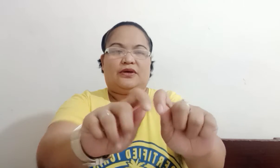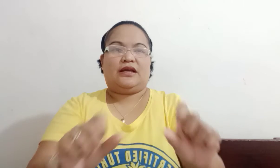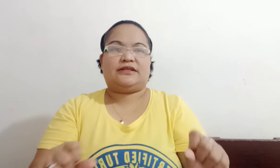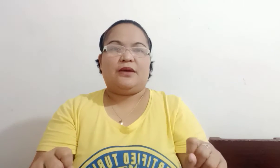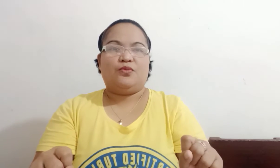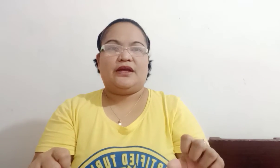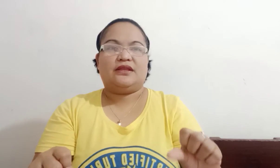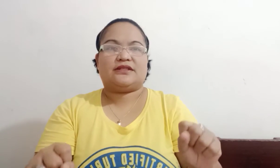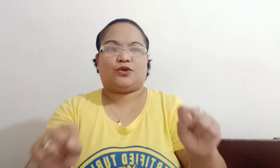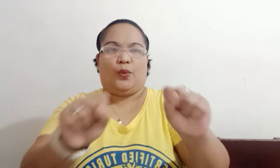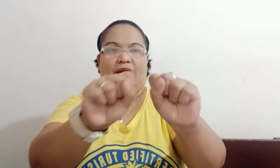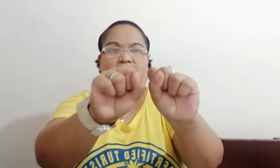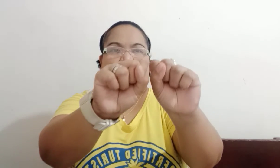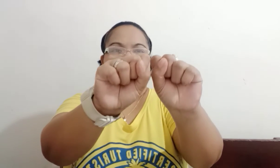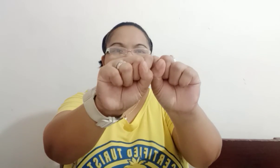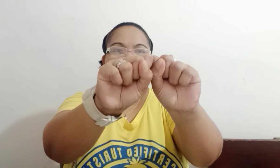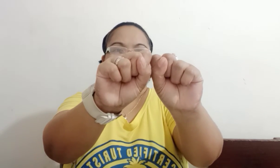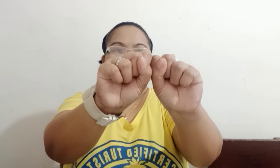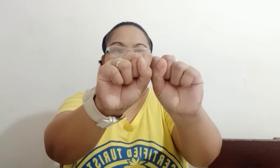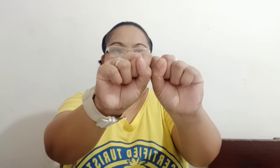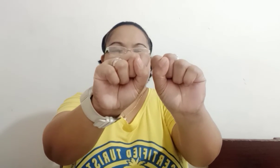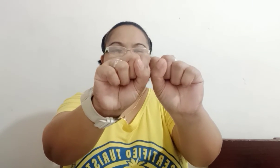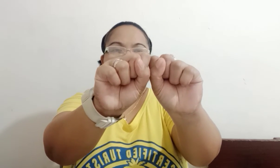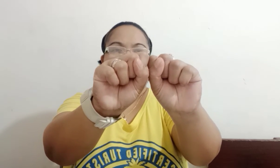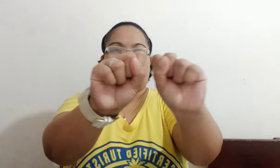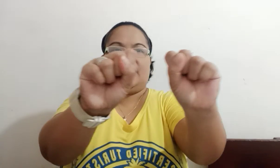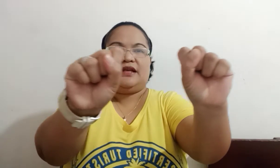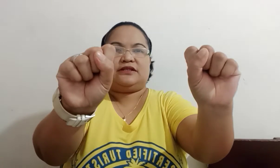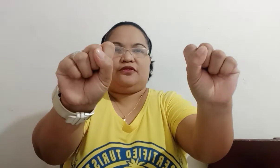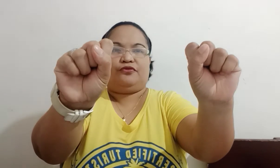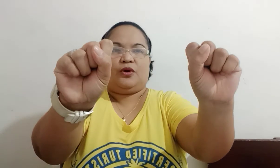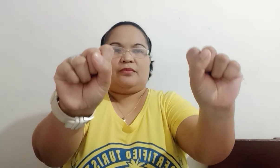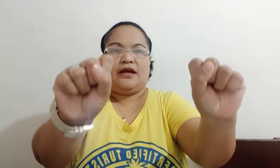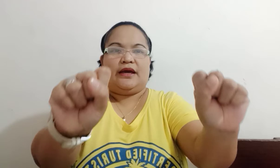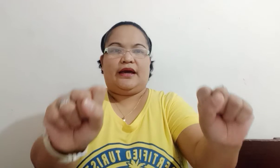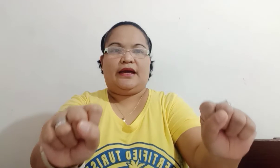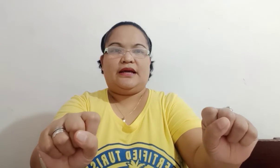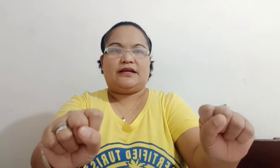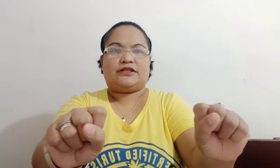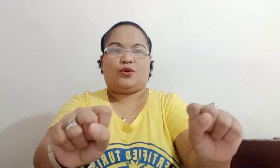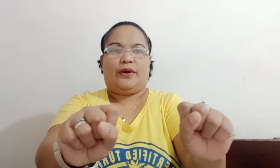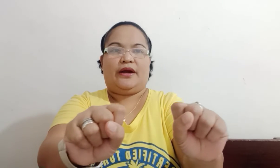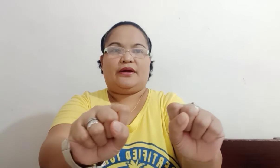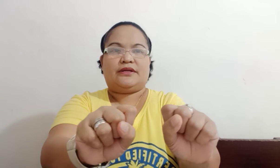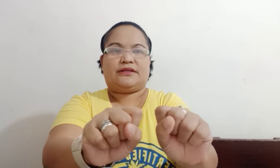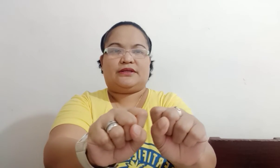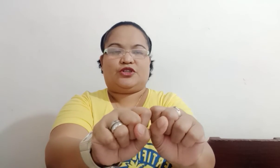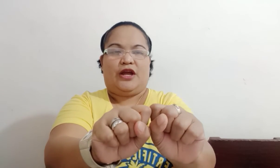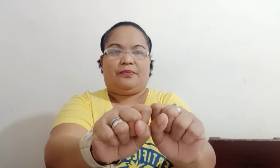Okay, same with square. Square is sign both ends, you form a square shape.